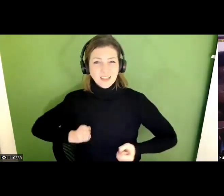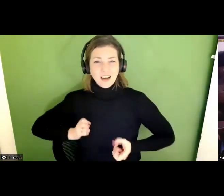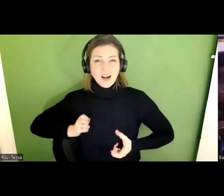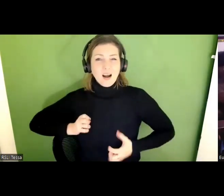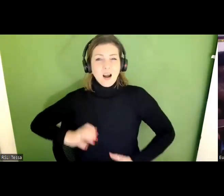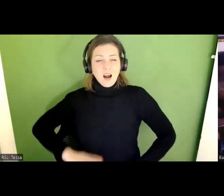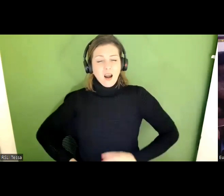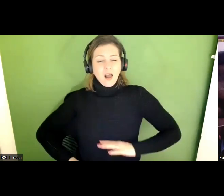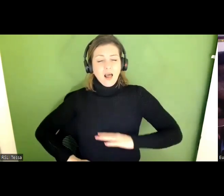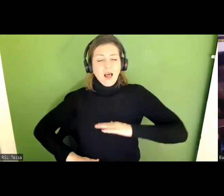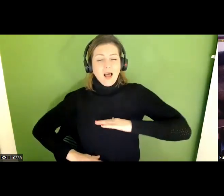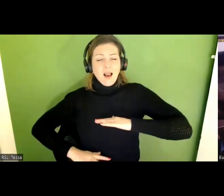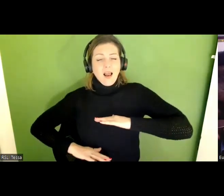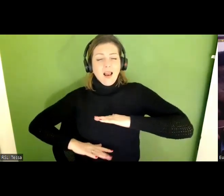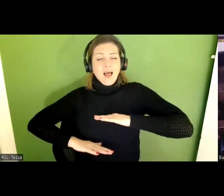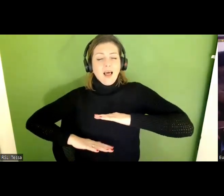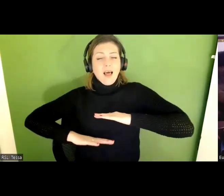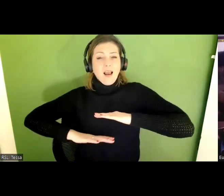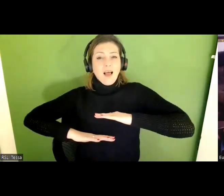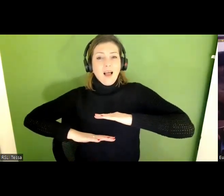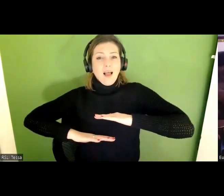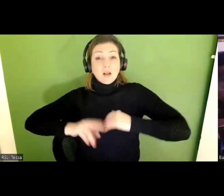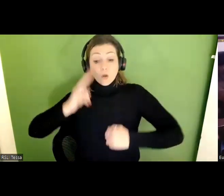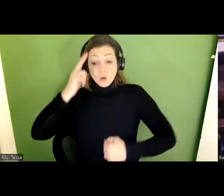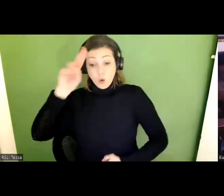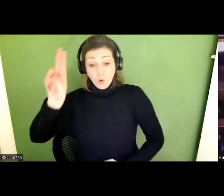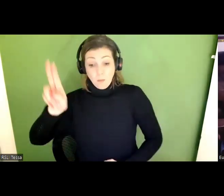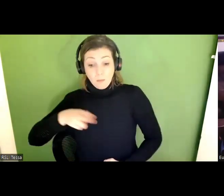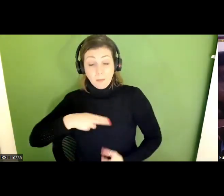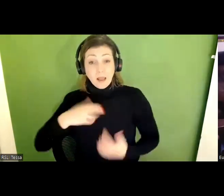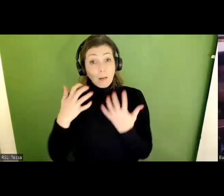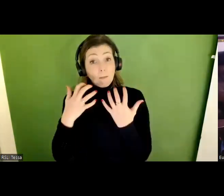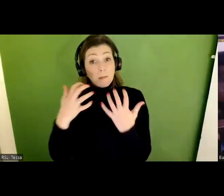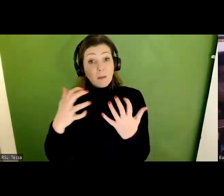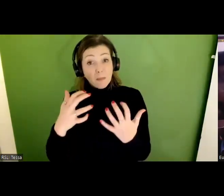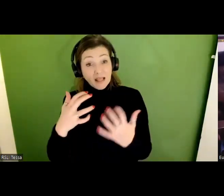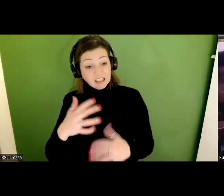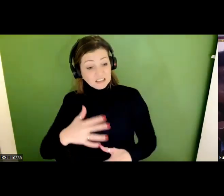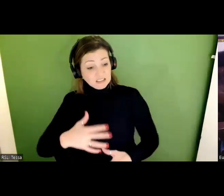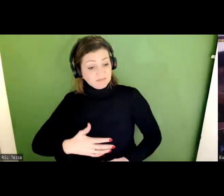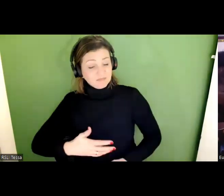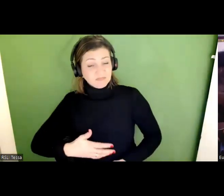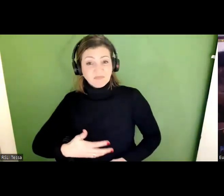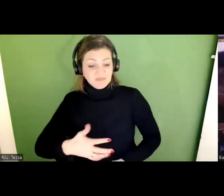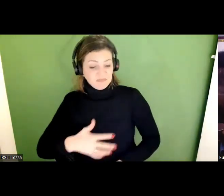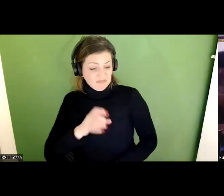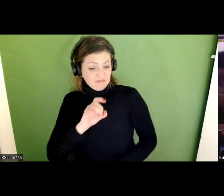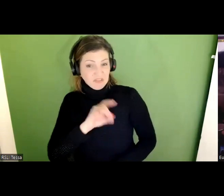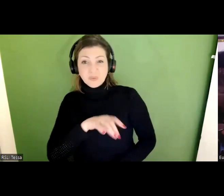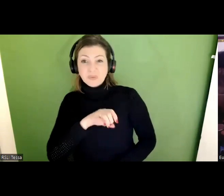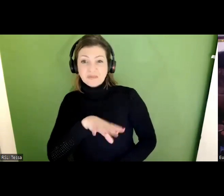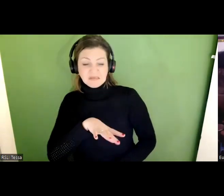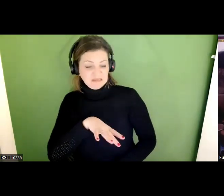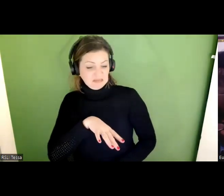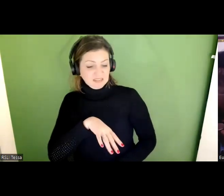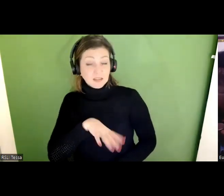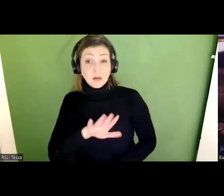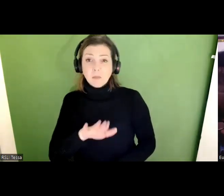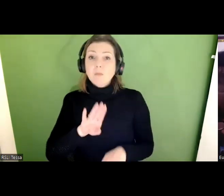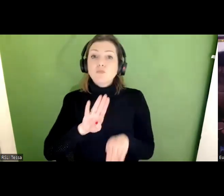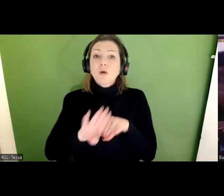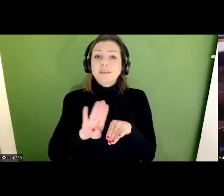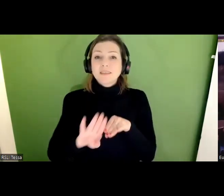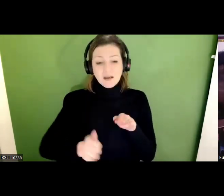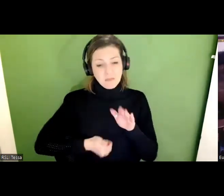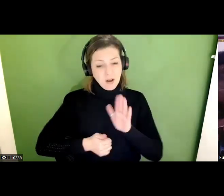ribs. They call me a public nuisance, but I am practicing my craft. Even when they put me in the